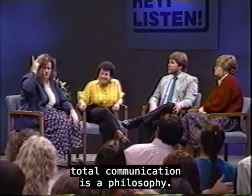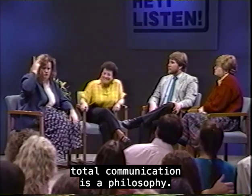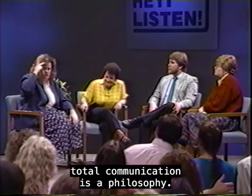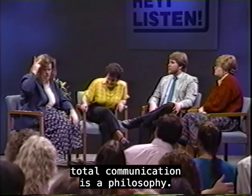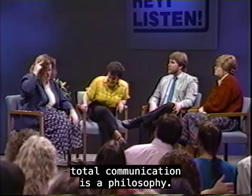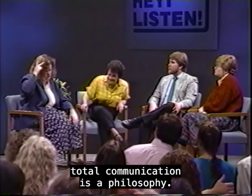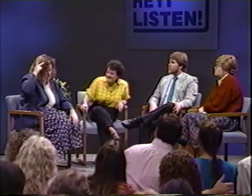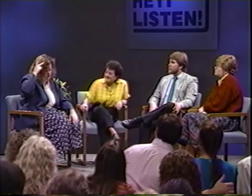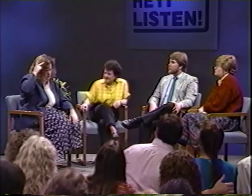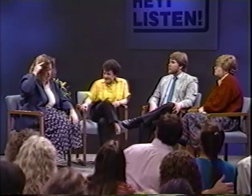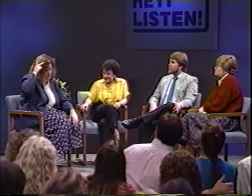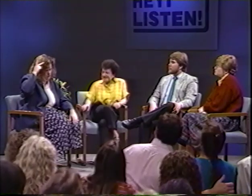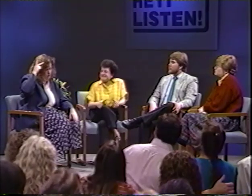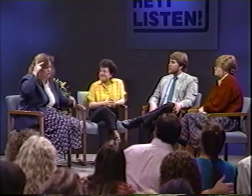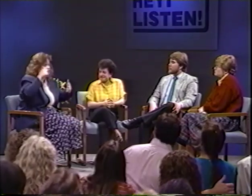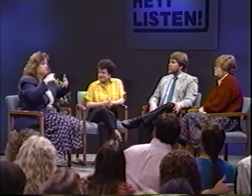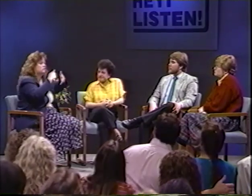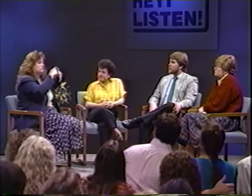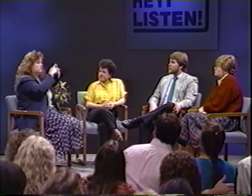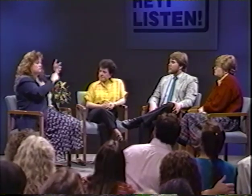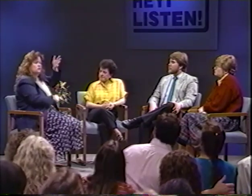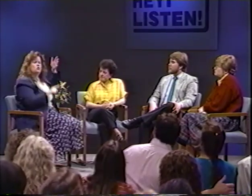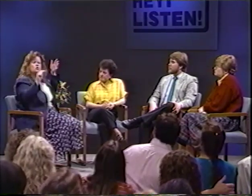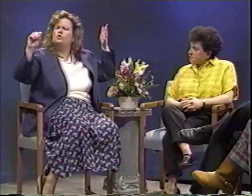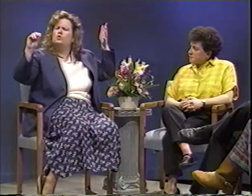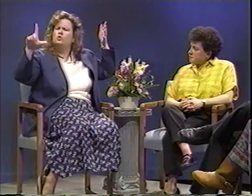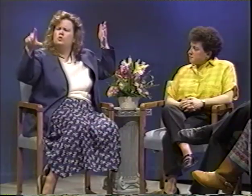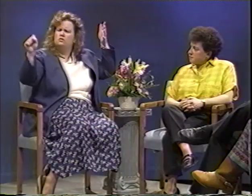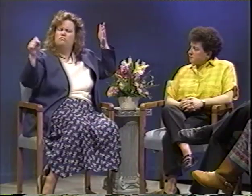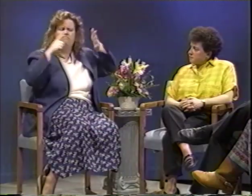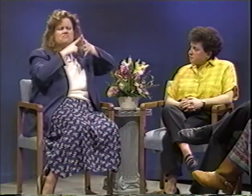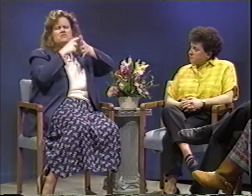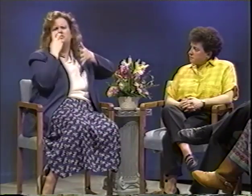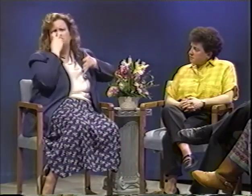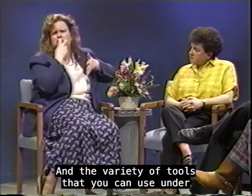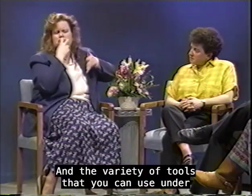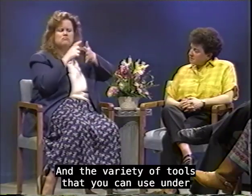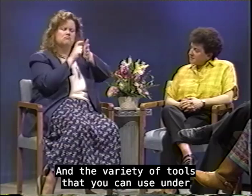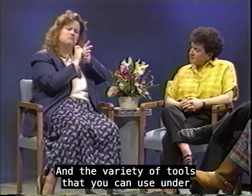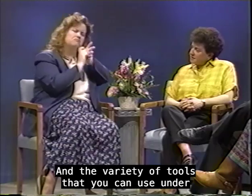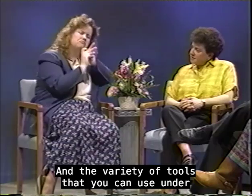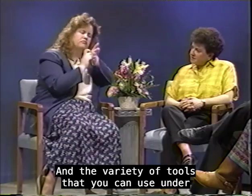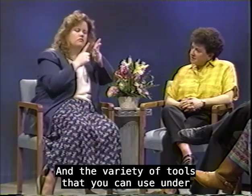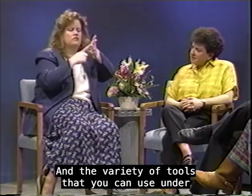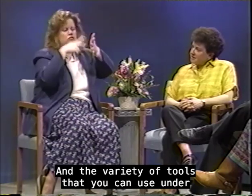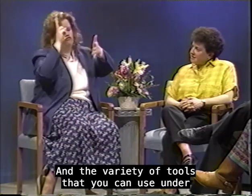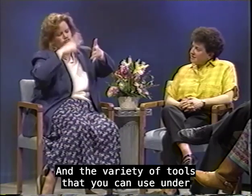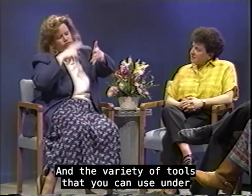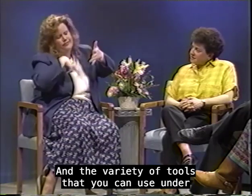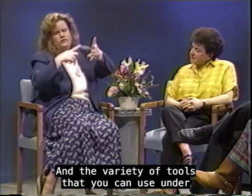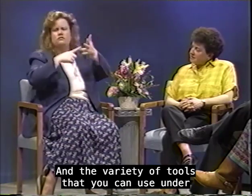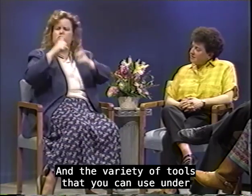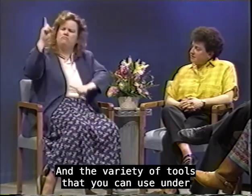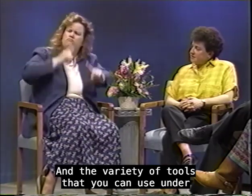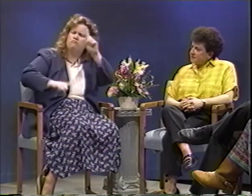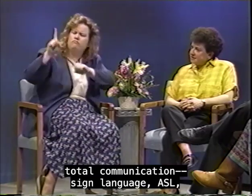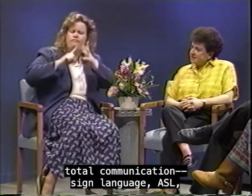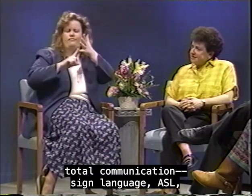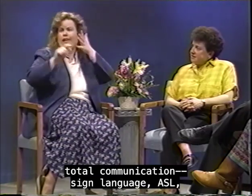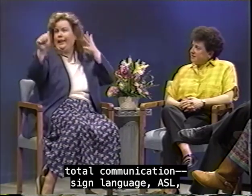is a philosophy. And there are a variety of tools that you can use under total